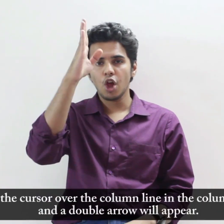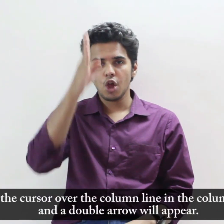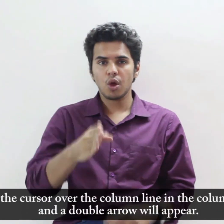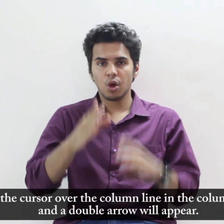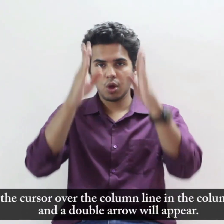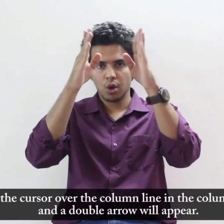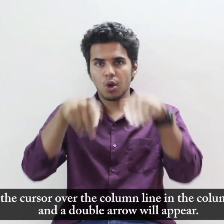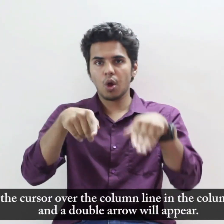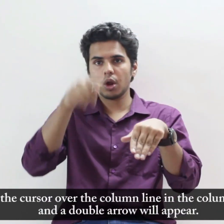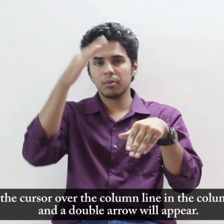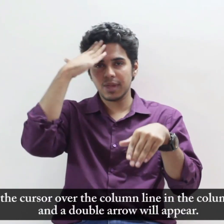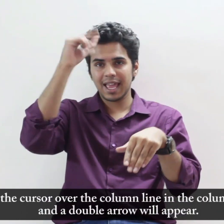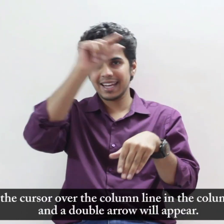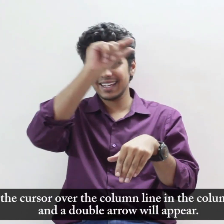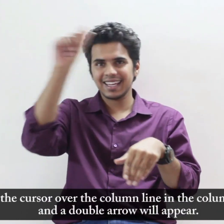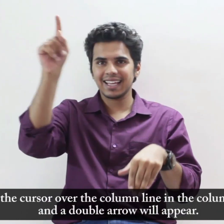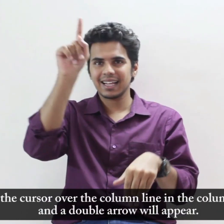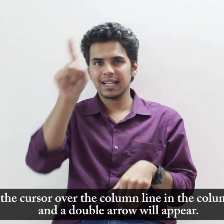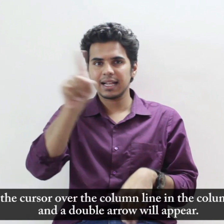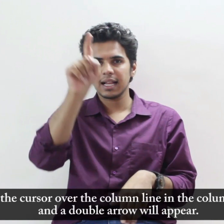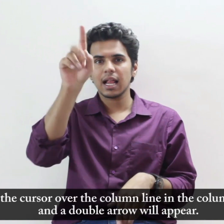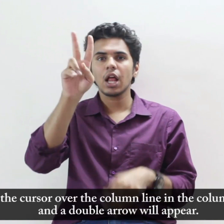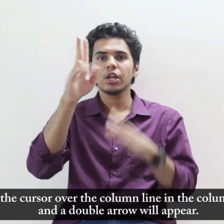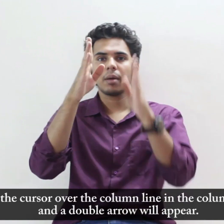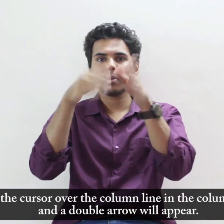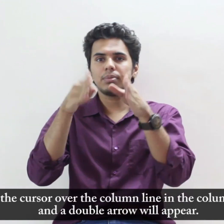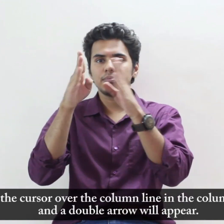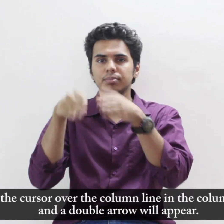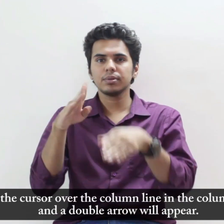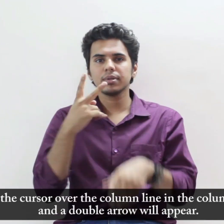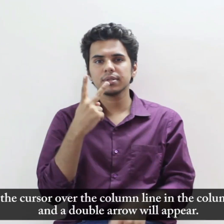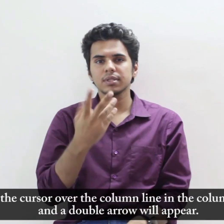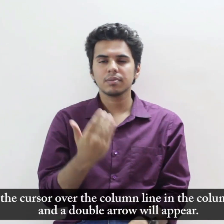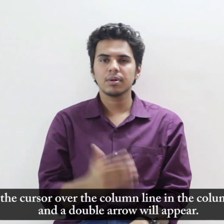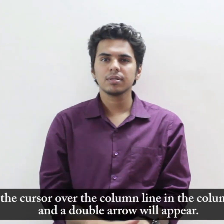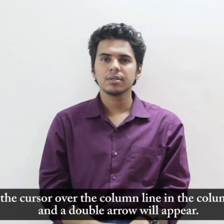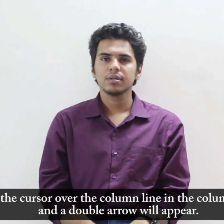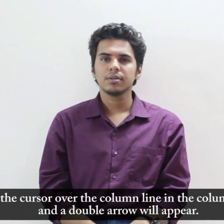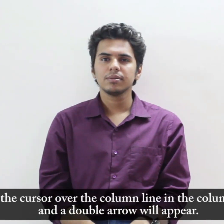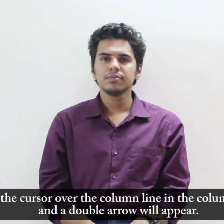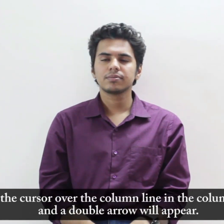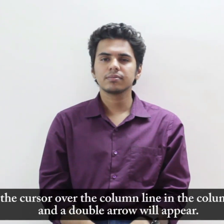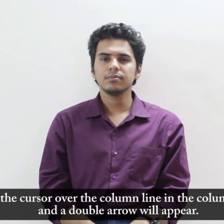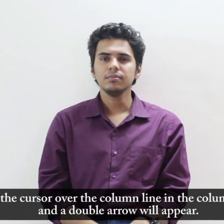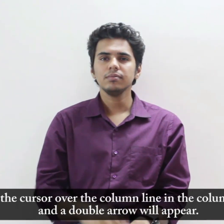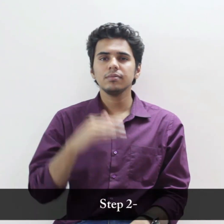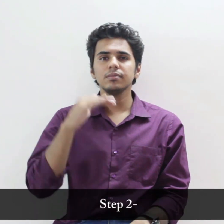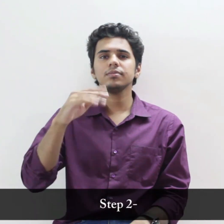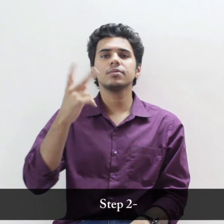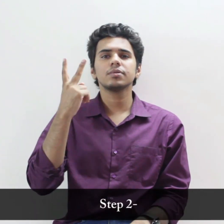Position the cursor over the column line in the column heading and a double arrow will appear. Step